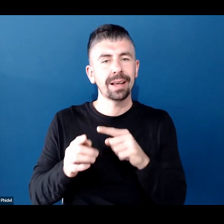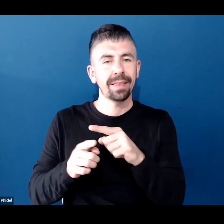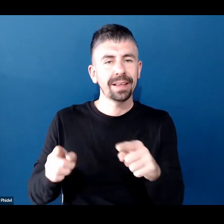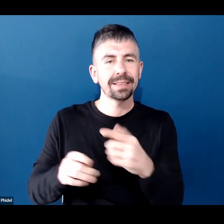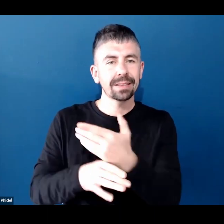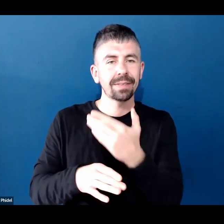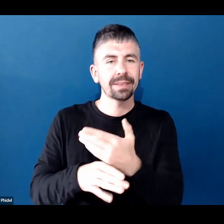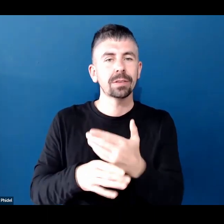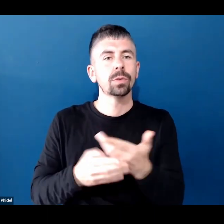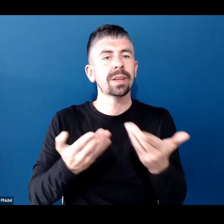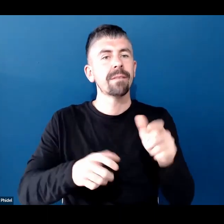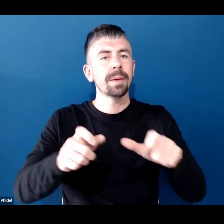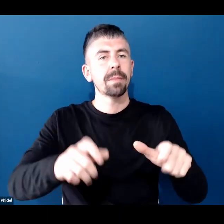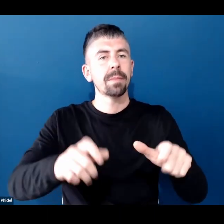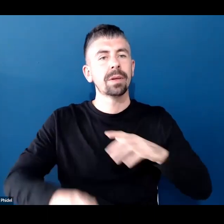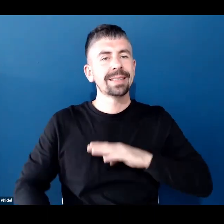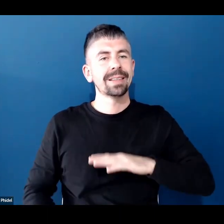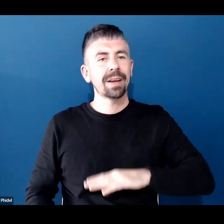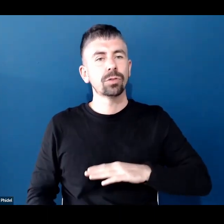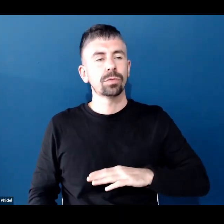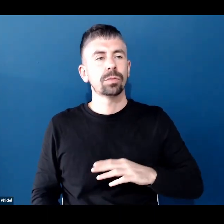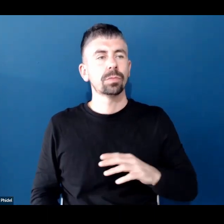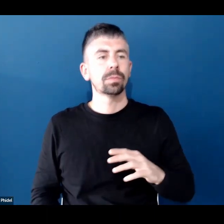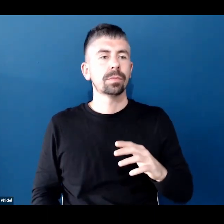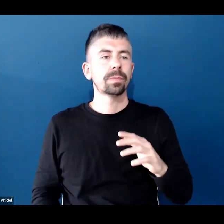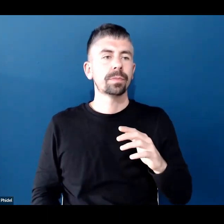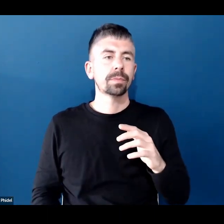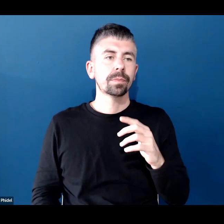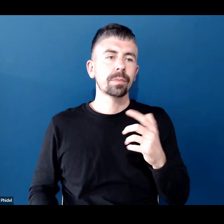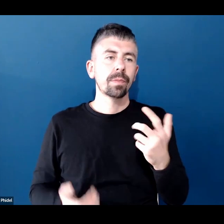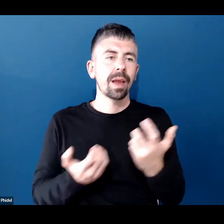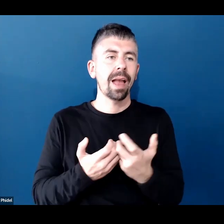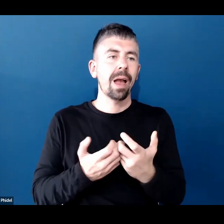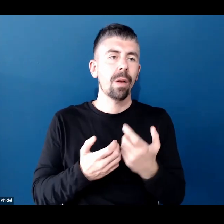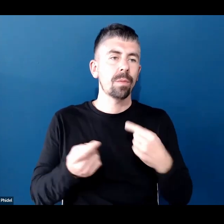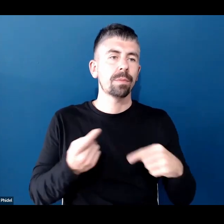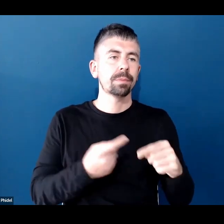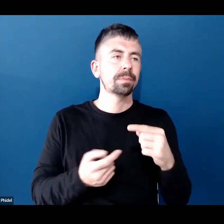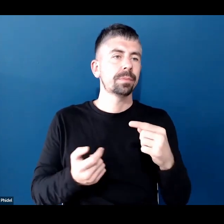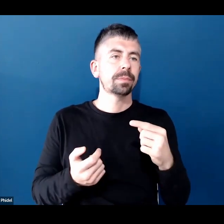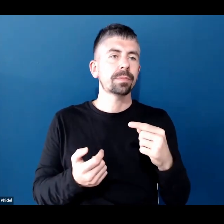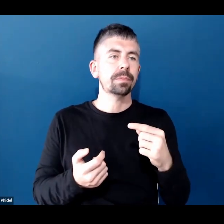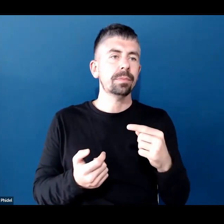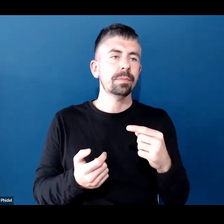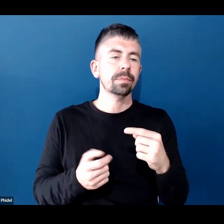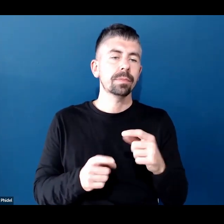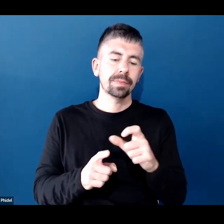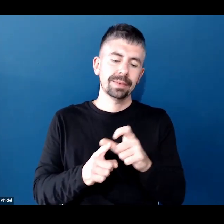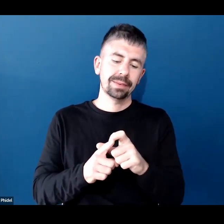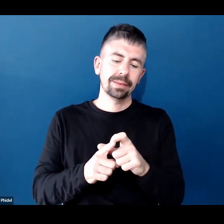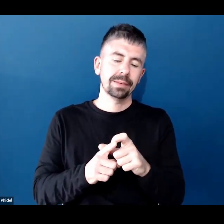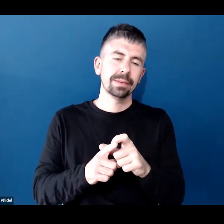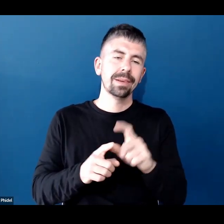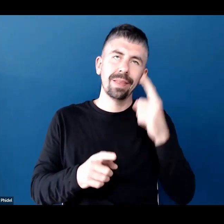to the satisfaction of human needs, of well-being? And, you know, how can we disaggregate, thinking of sectors,